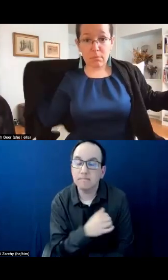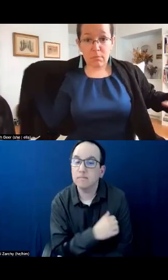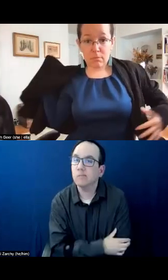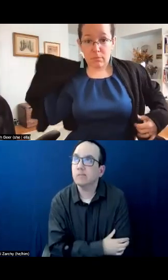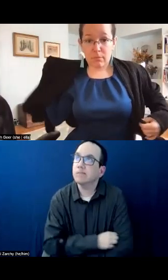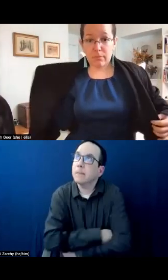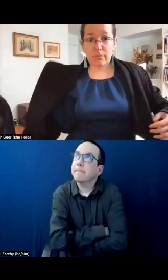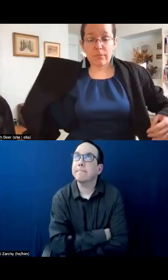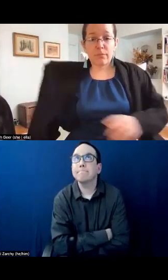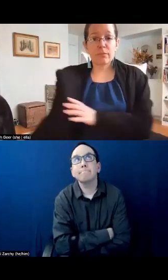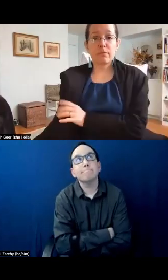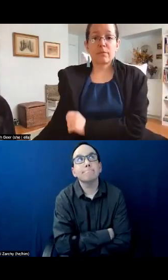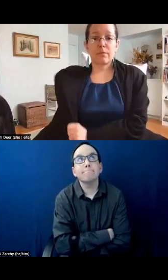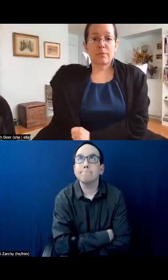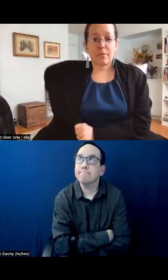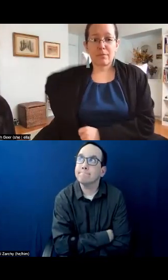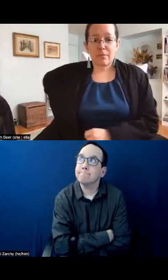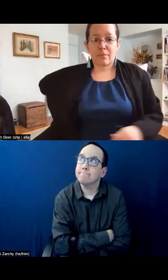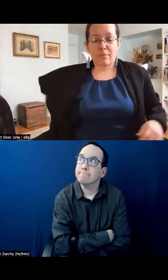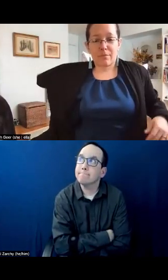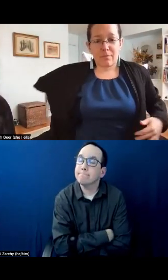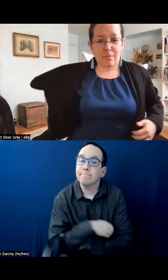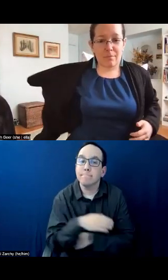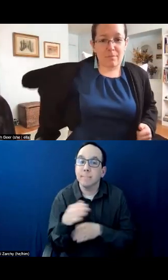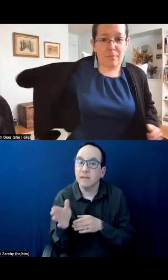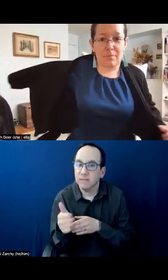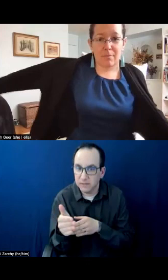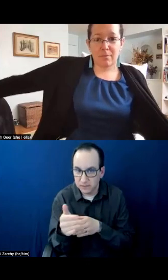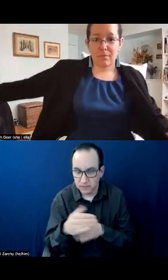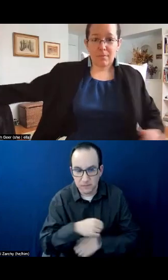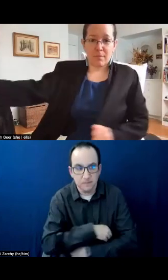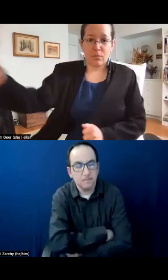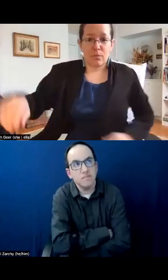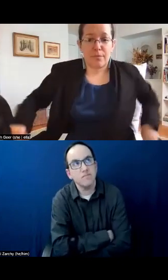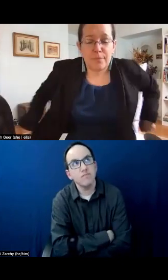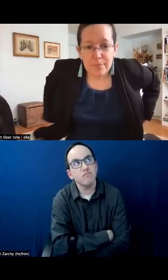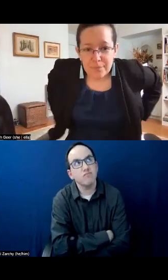So the student thought and came up with cat,